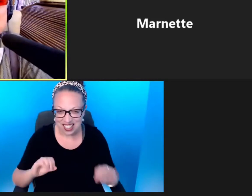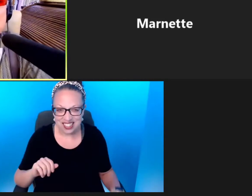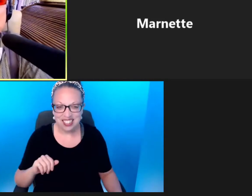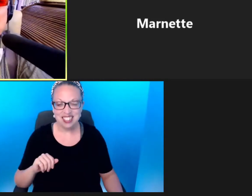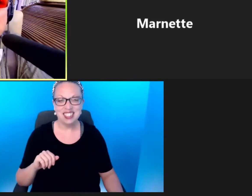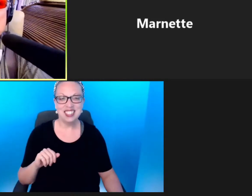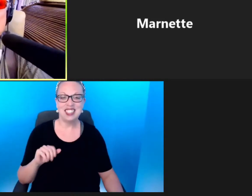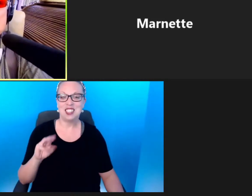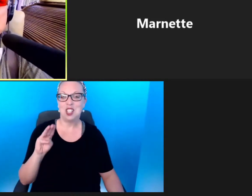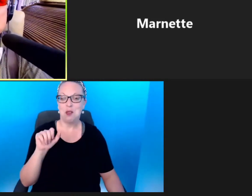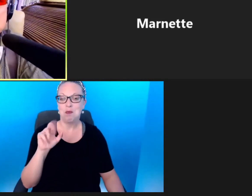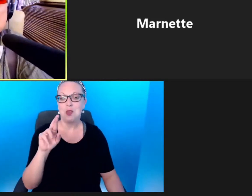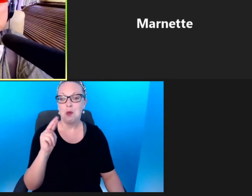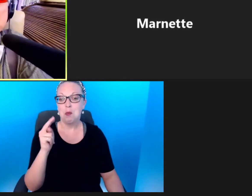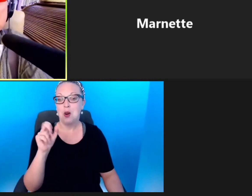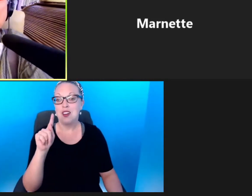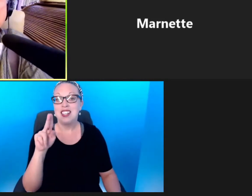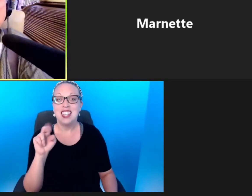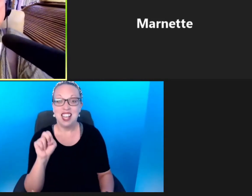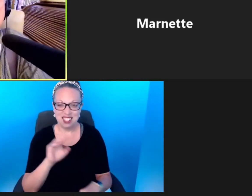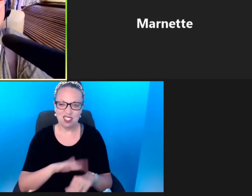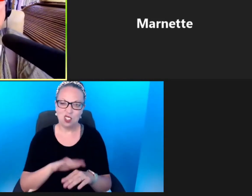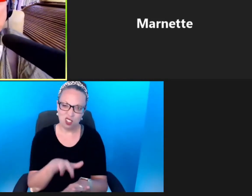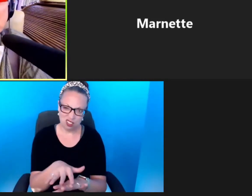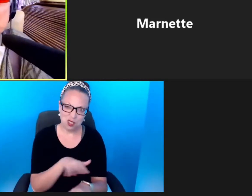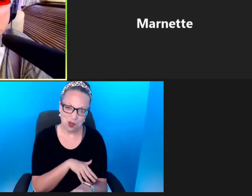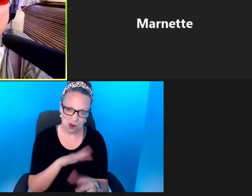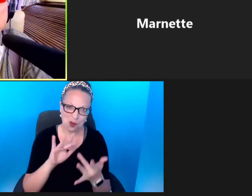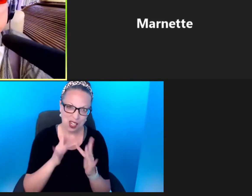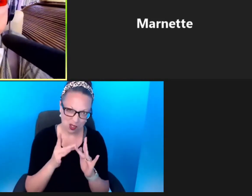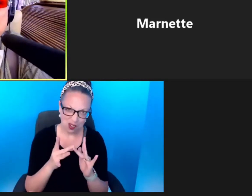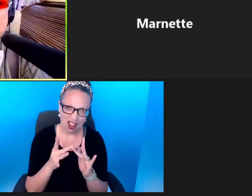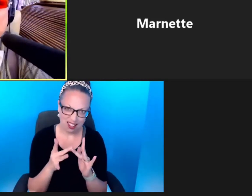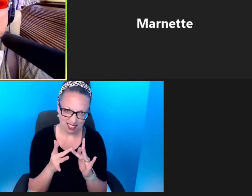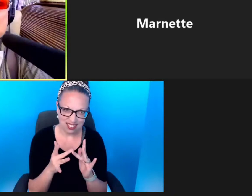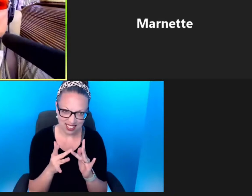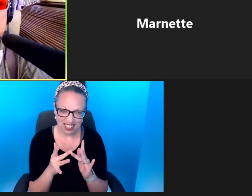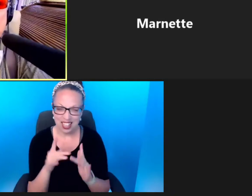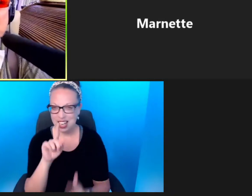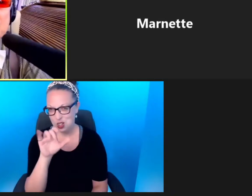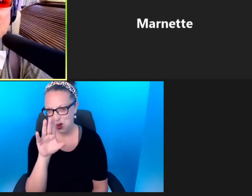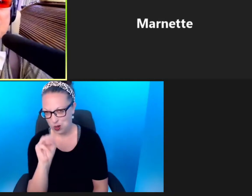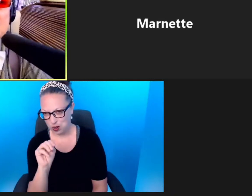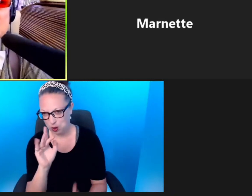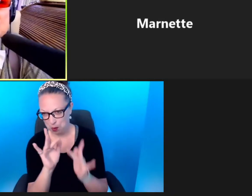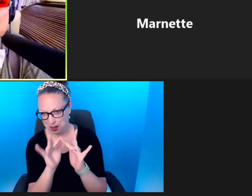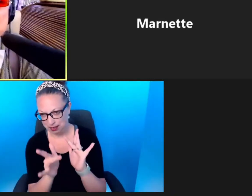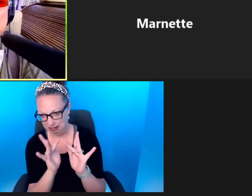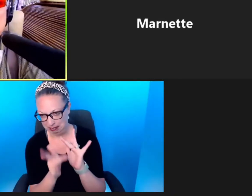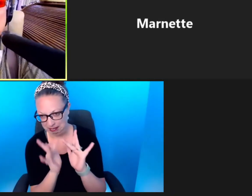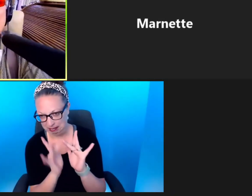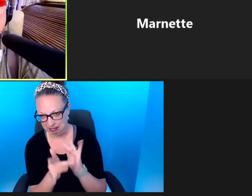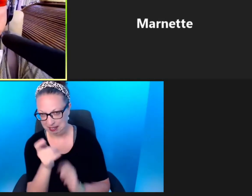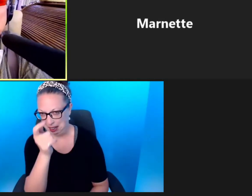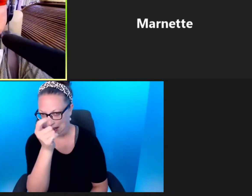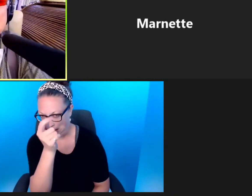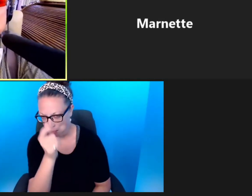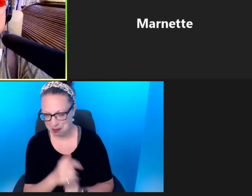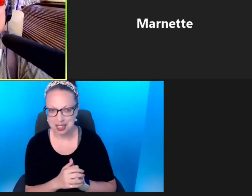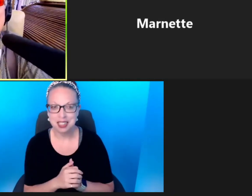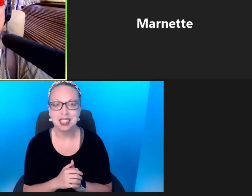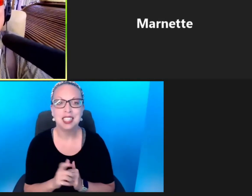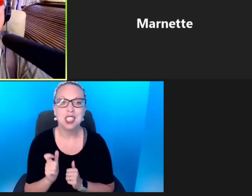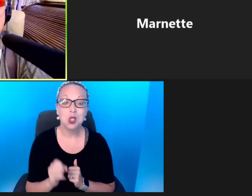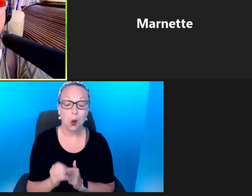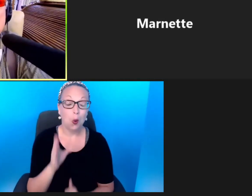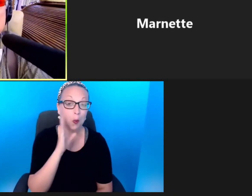Marnette is on a rather slow internet connection, and her Zoom connection is spotty. So we will